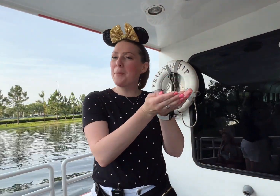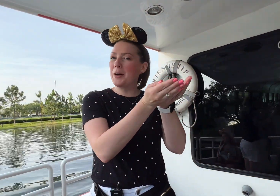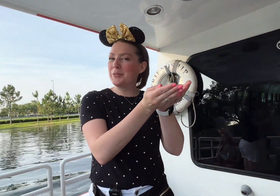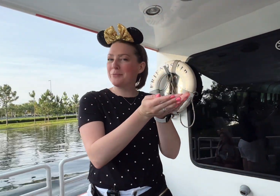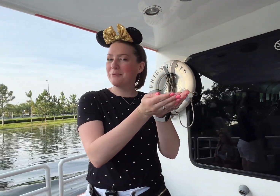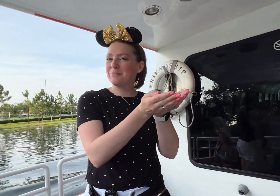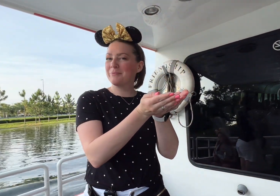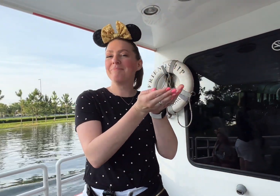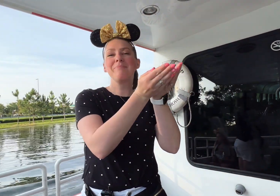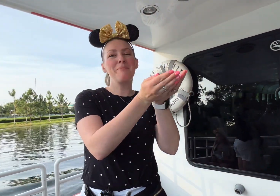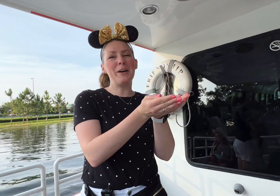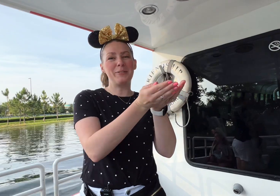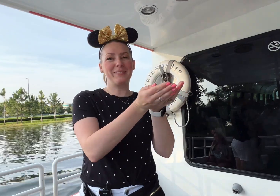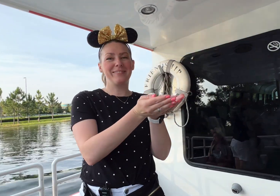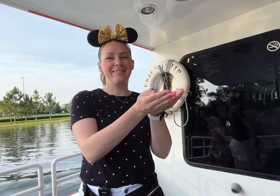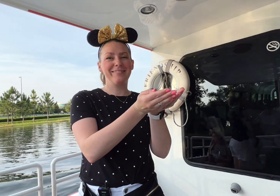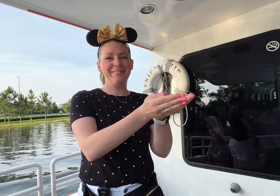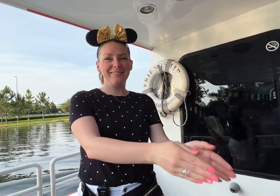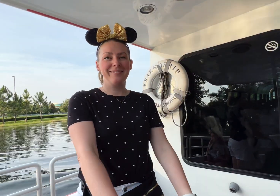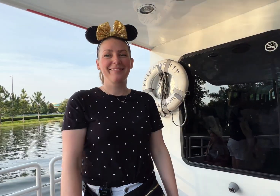boat. Boat.